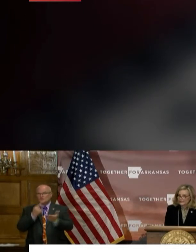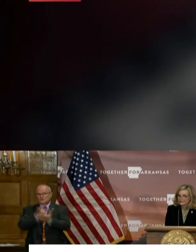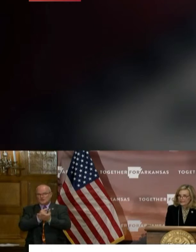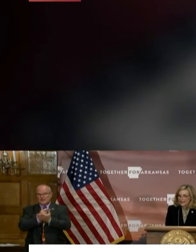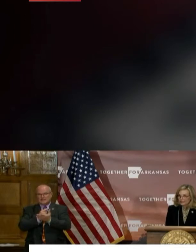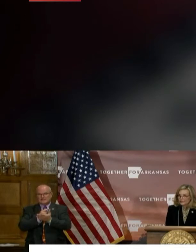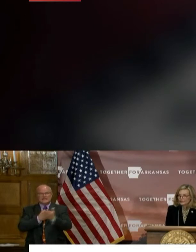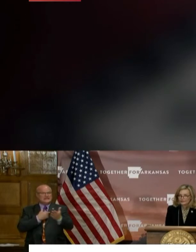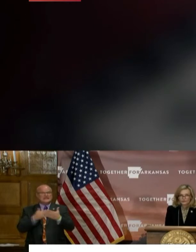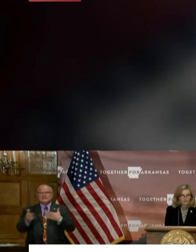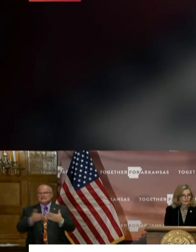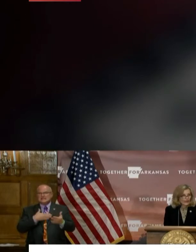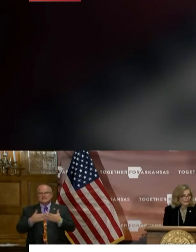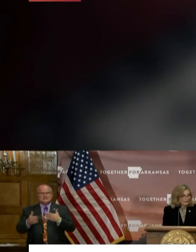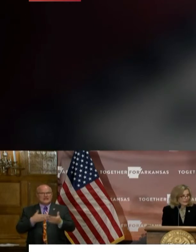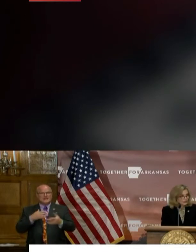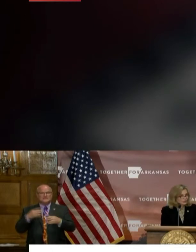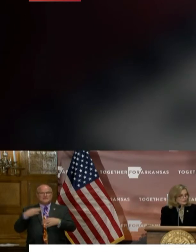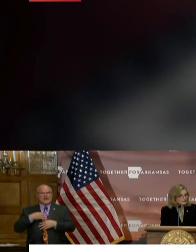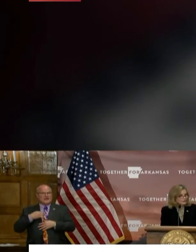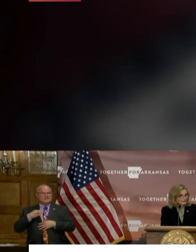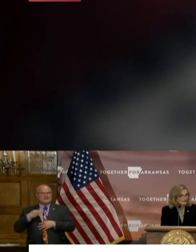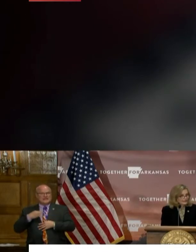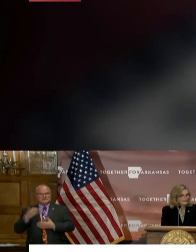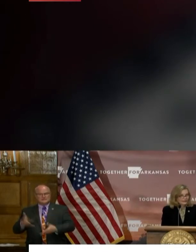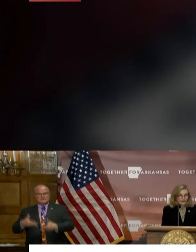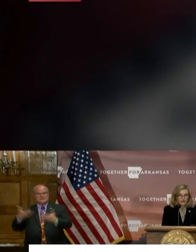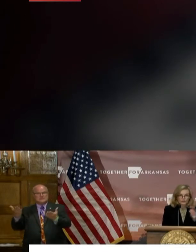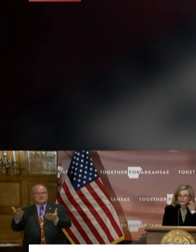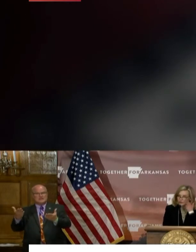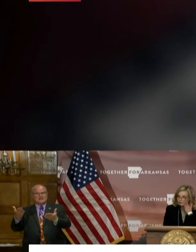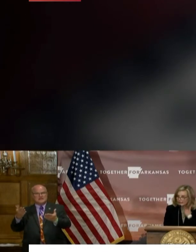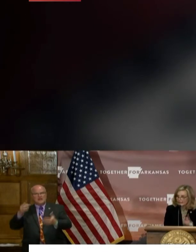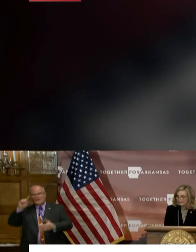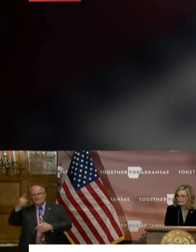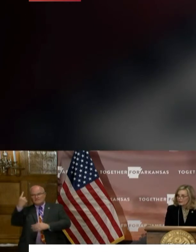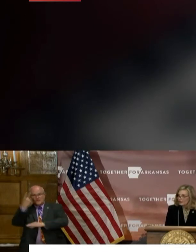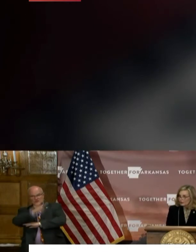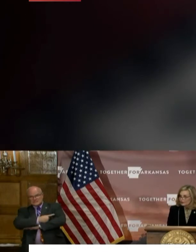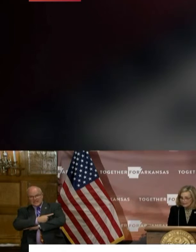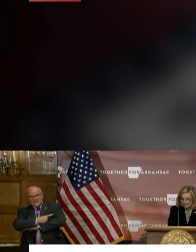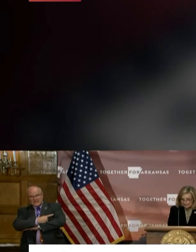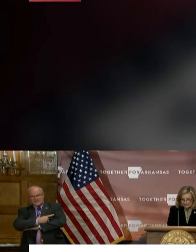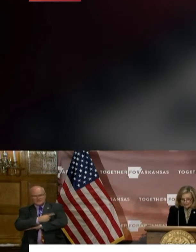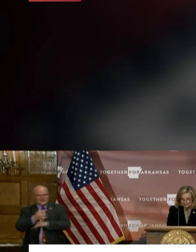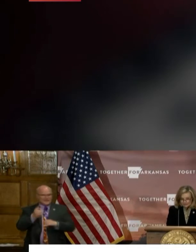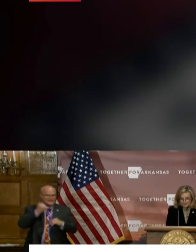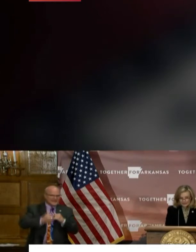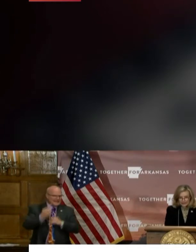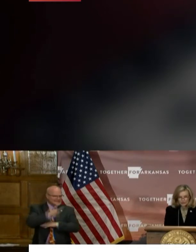So it doesn't matter if your application was submitted on the first day or the